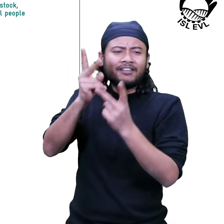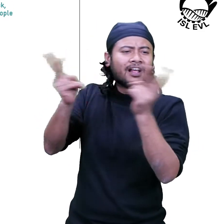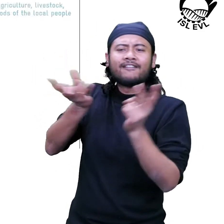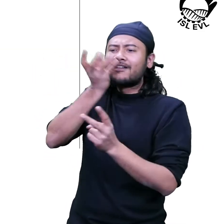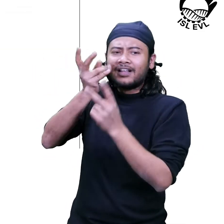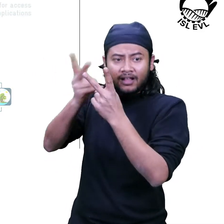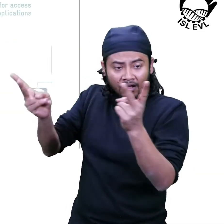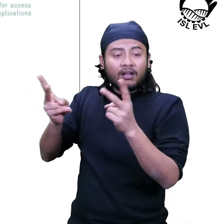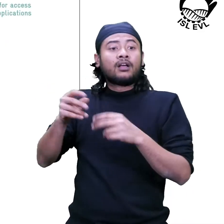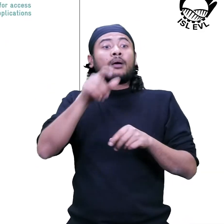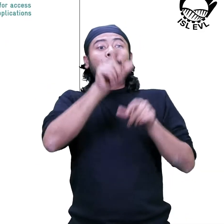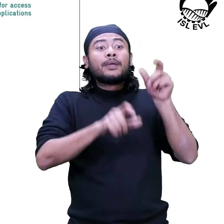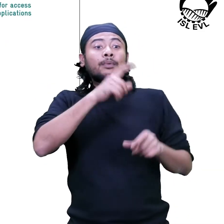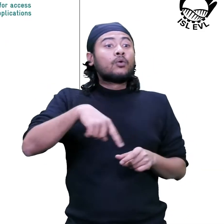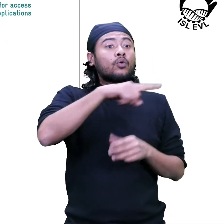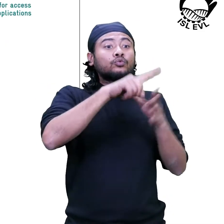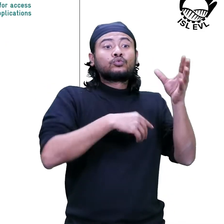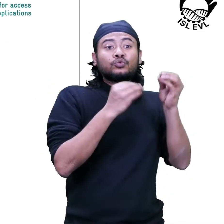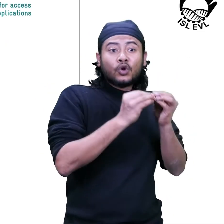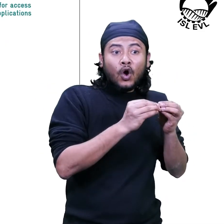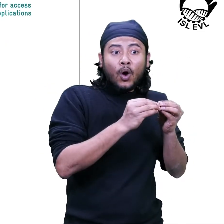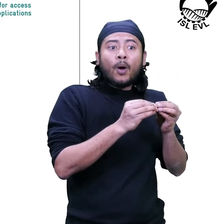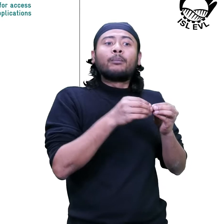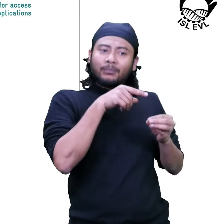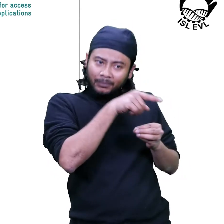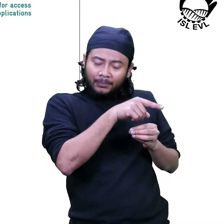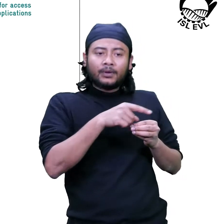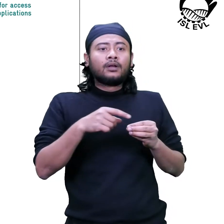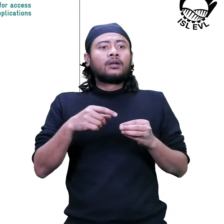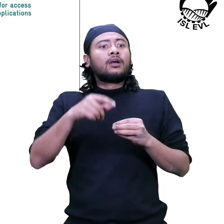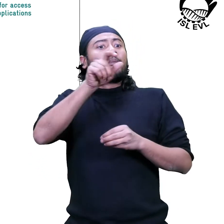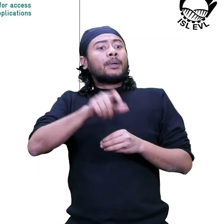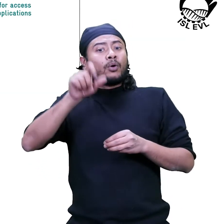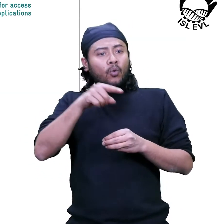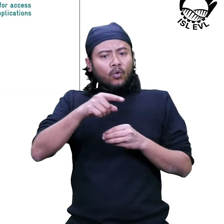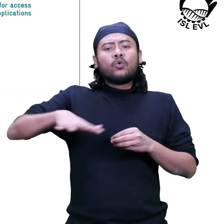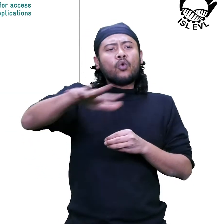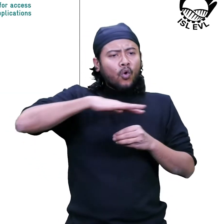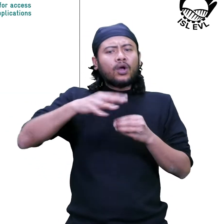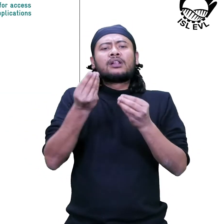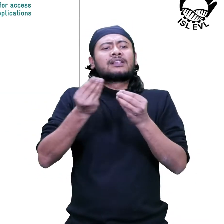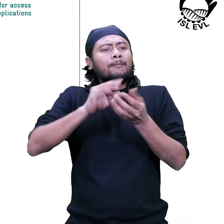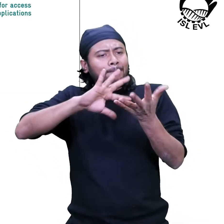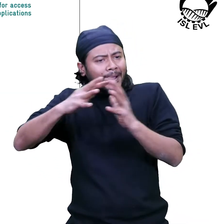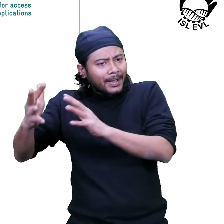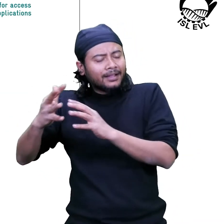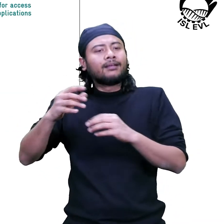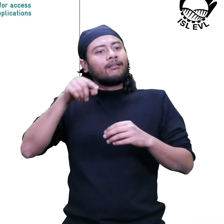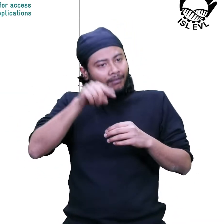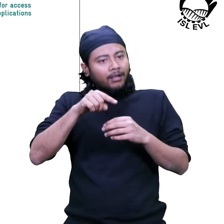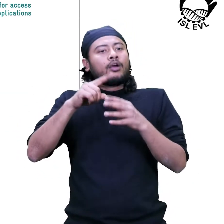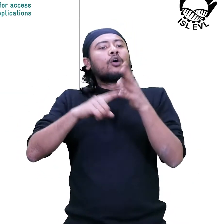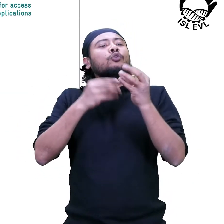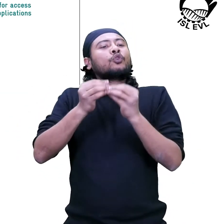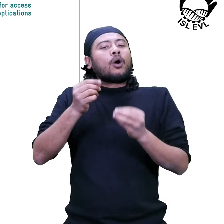local people. Creating opportunities to generate local income in return for access to biological